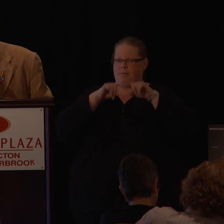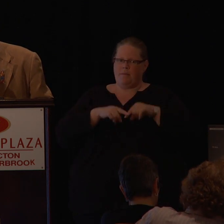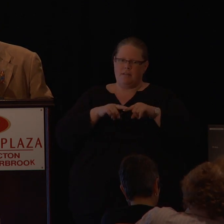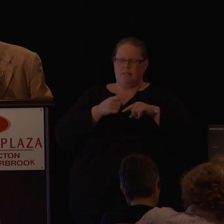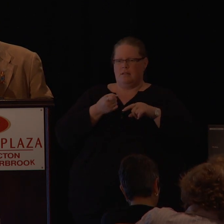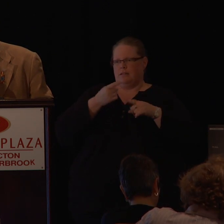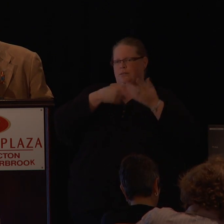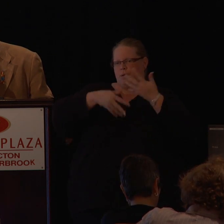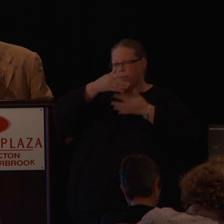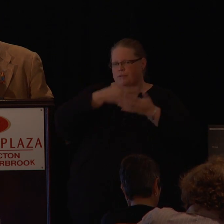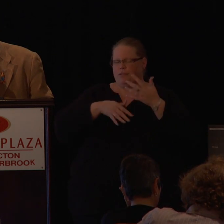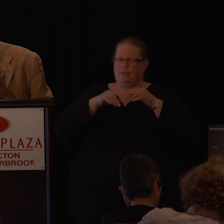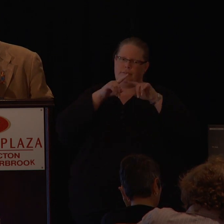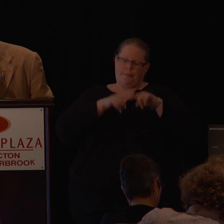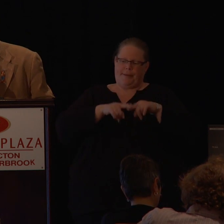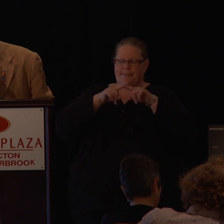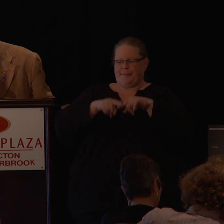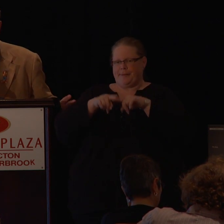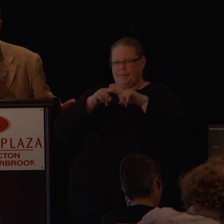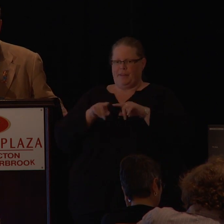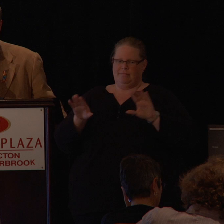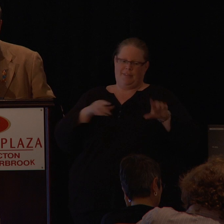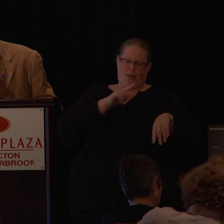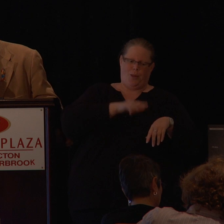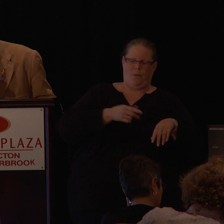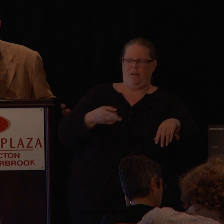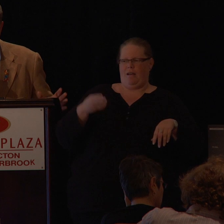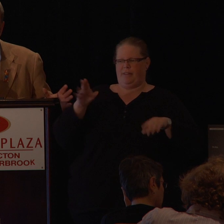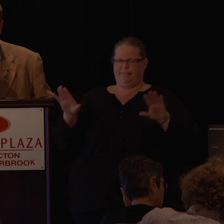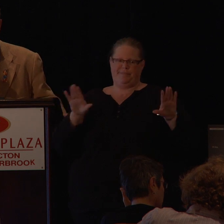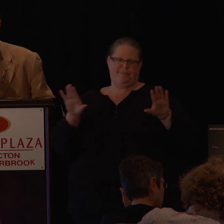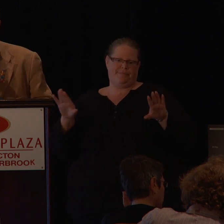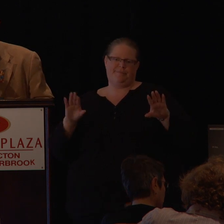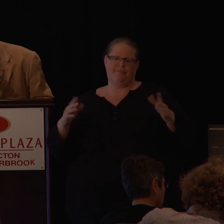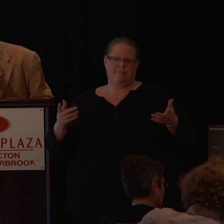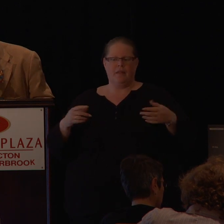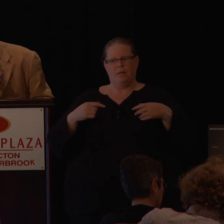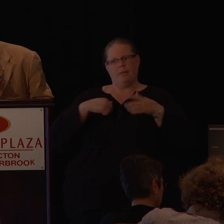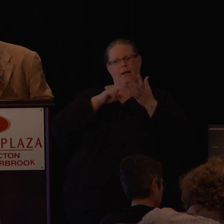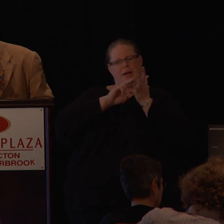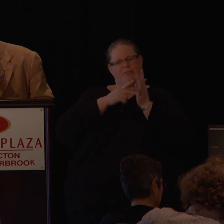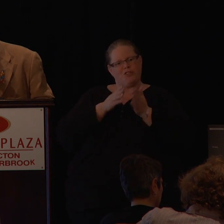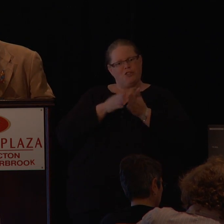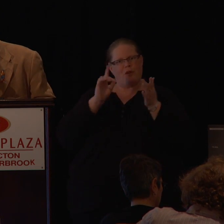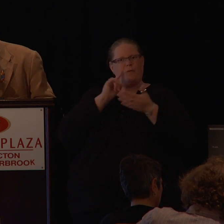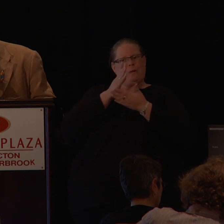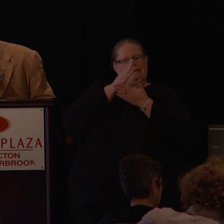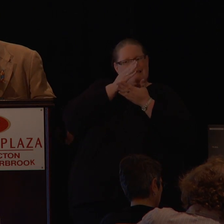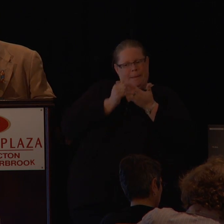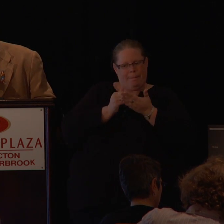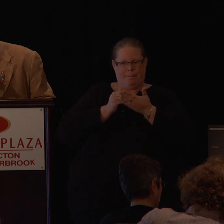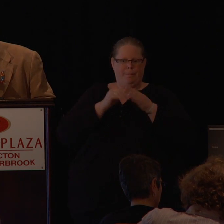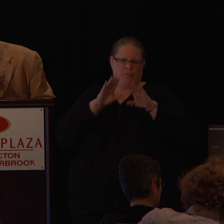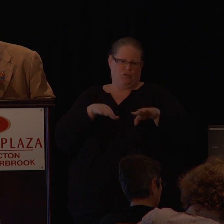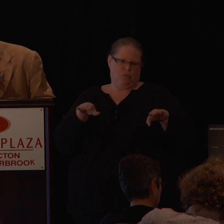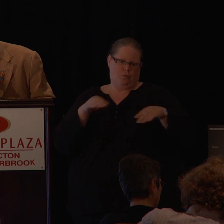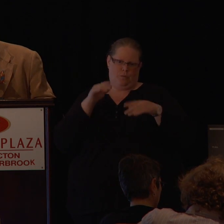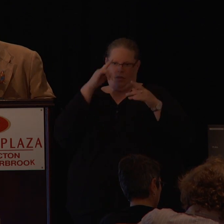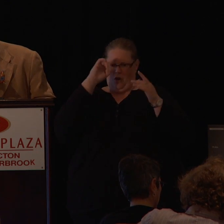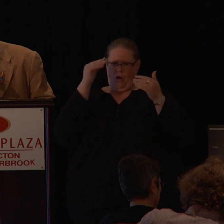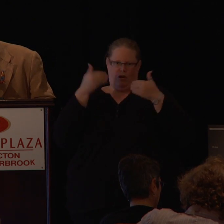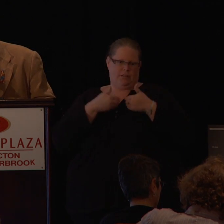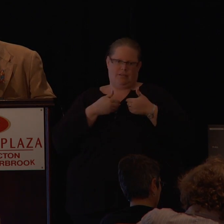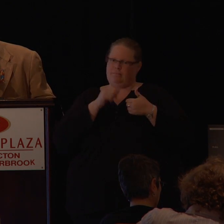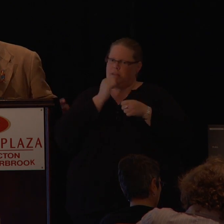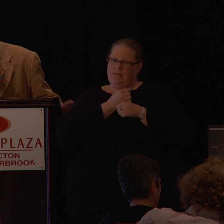social communication challenges. Those are all things that can distinguish low and high-functioning autism. And there's no question, beyond